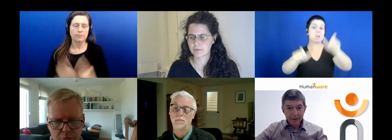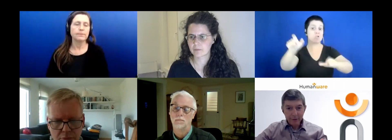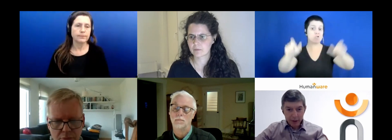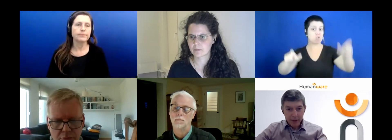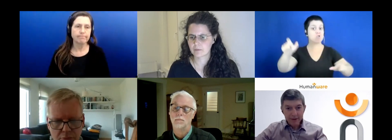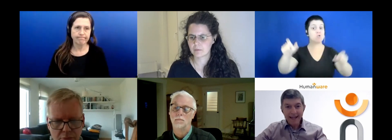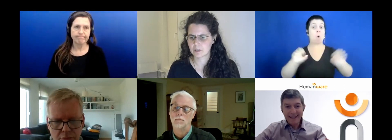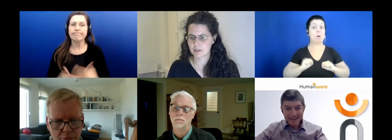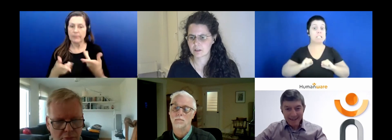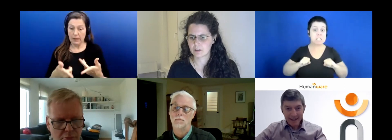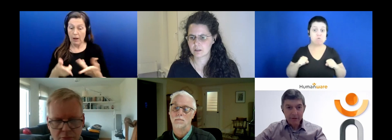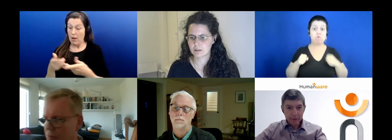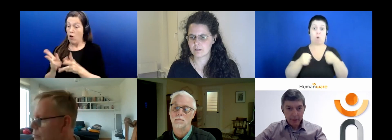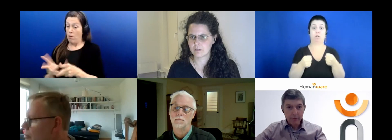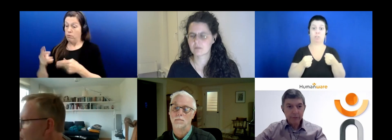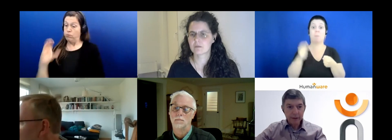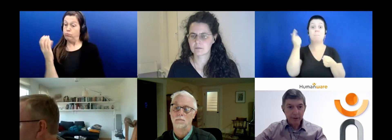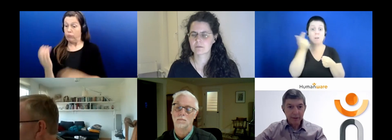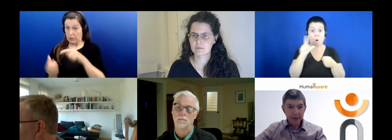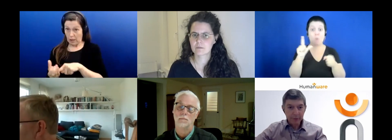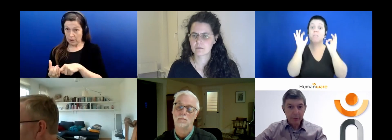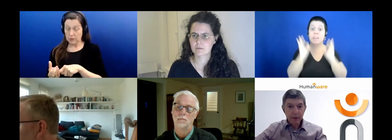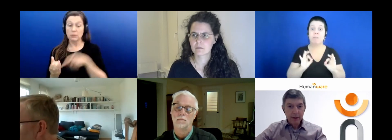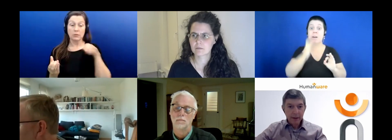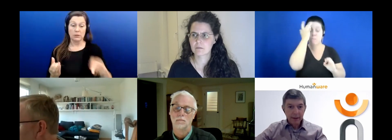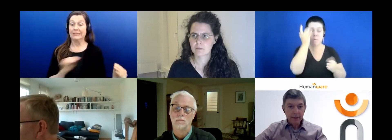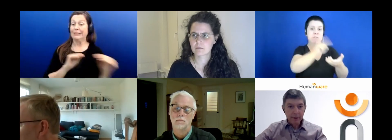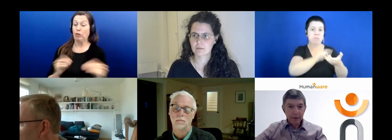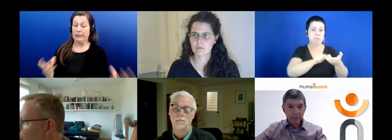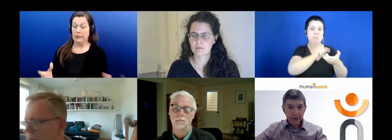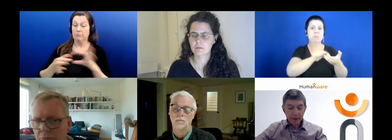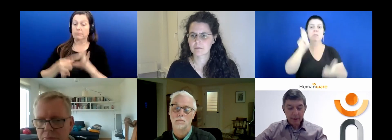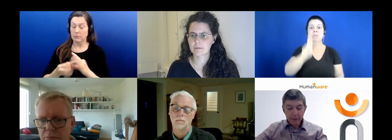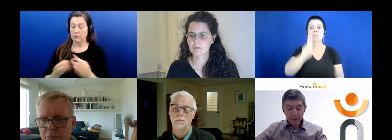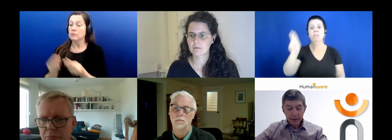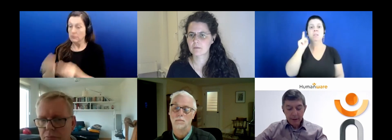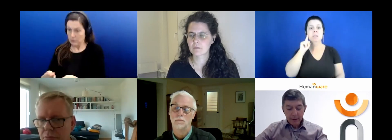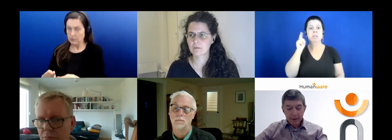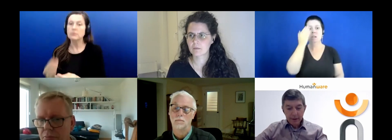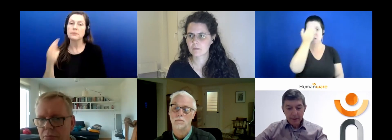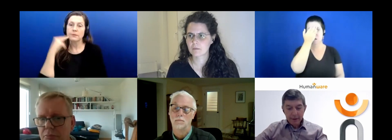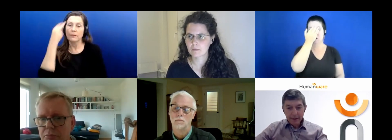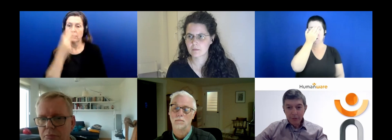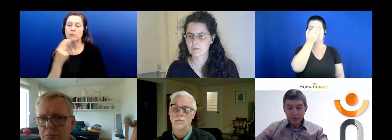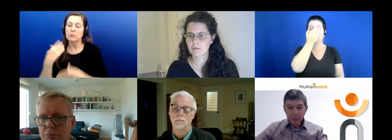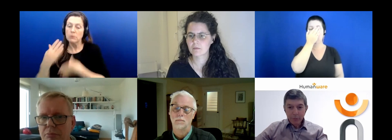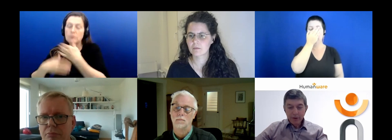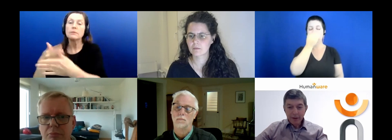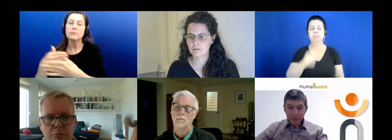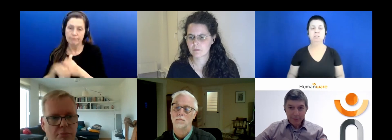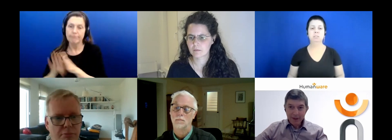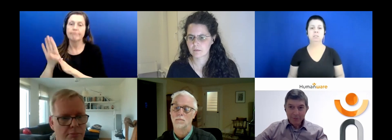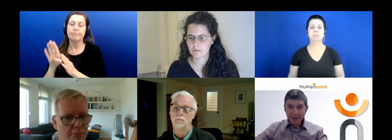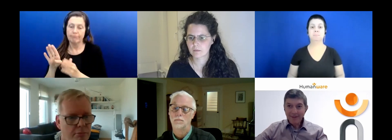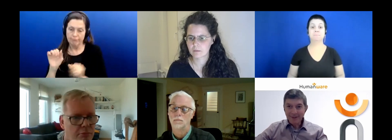to get the product in the hands of deafblind people and all this. The other quick point